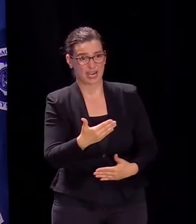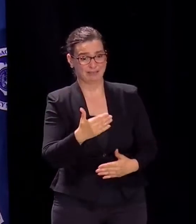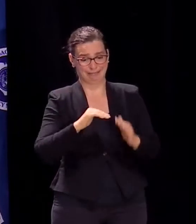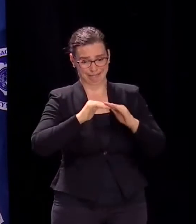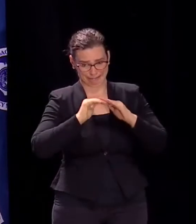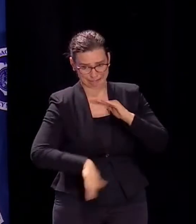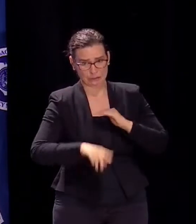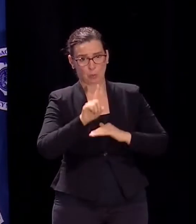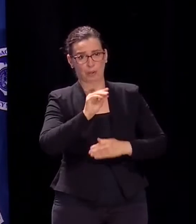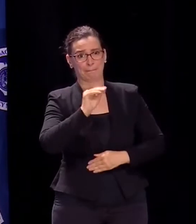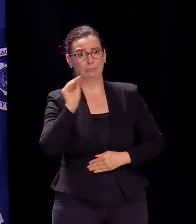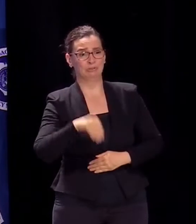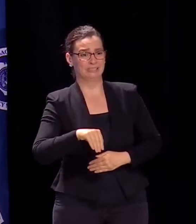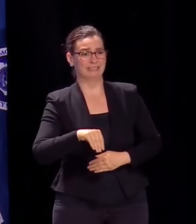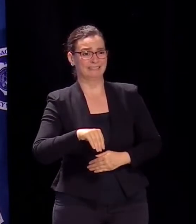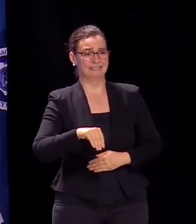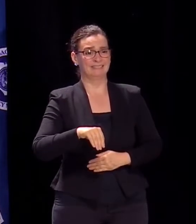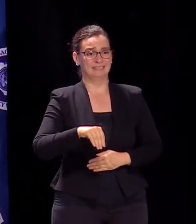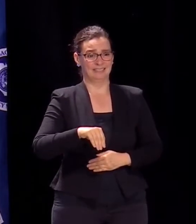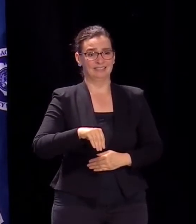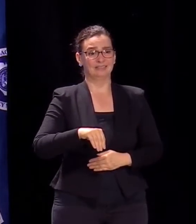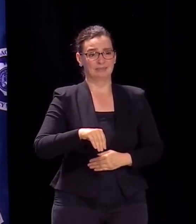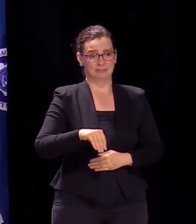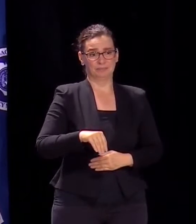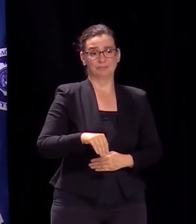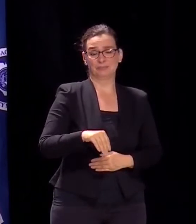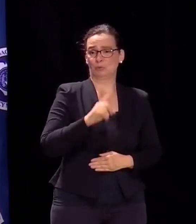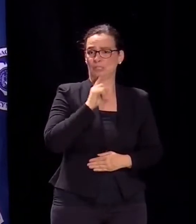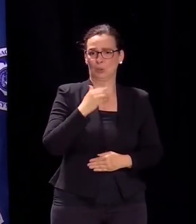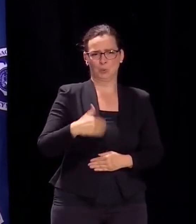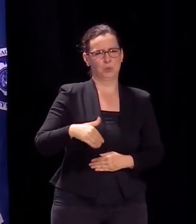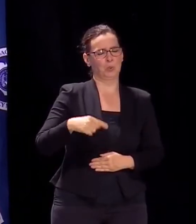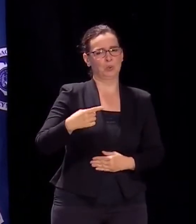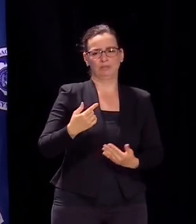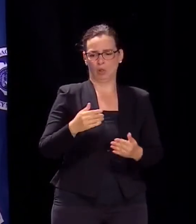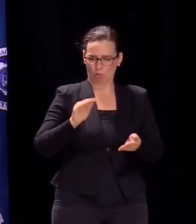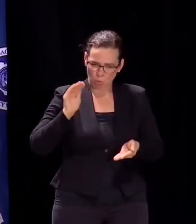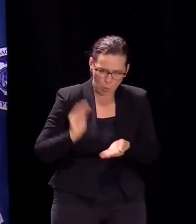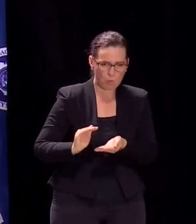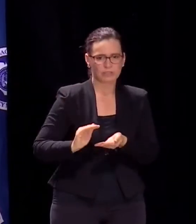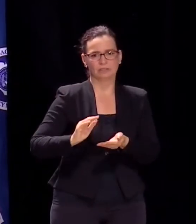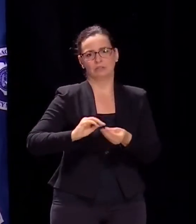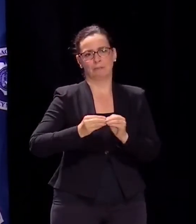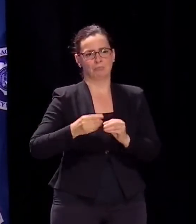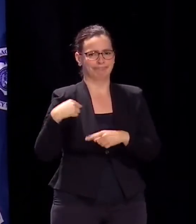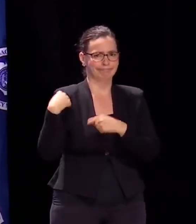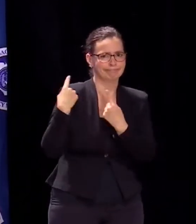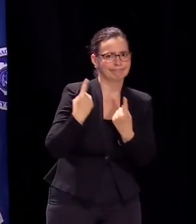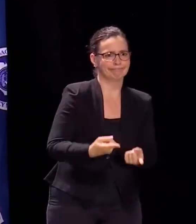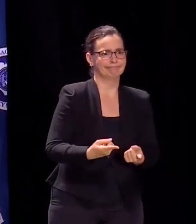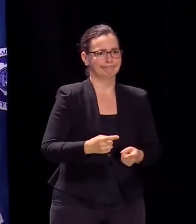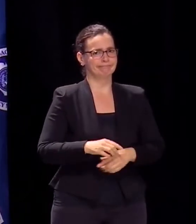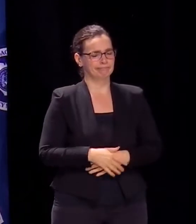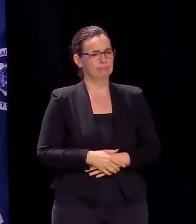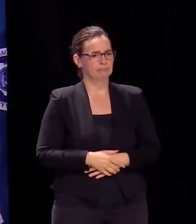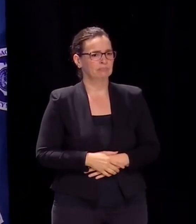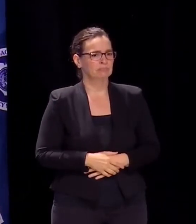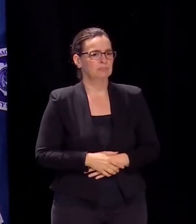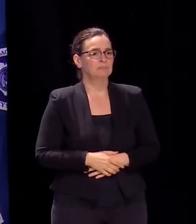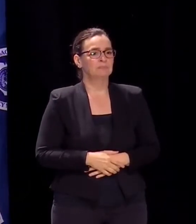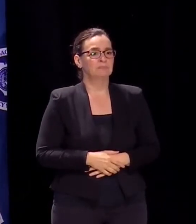to do. We need that number to be under 1% as we do this. Universal testing continues to be at the